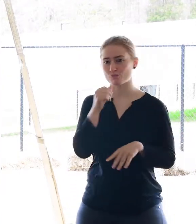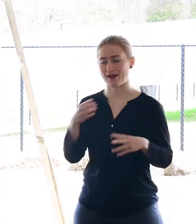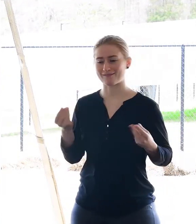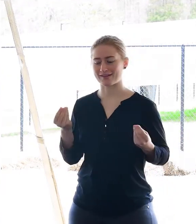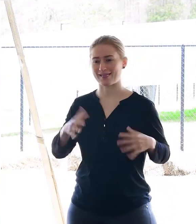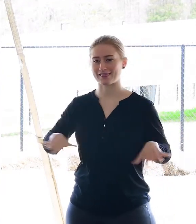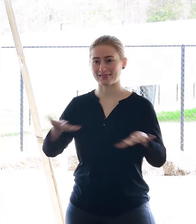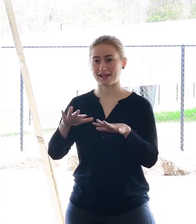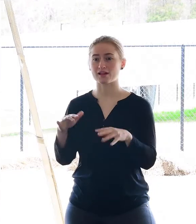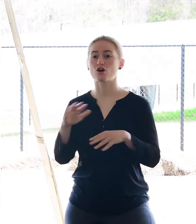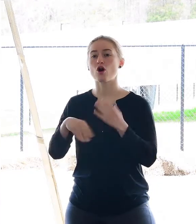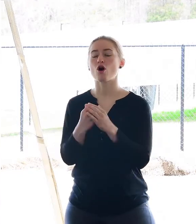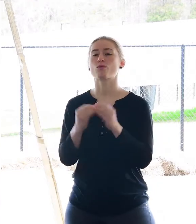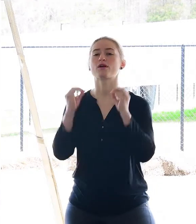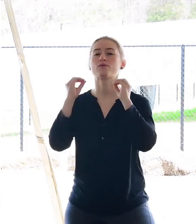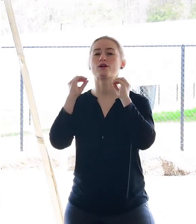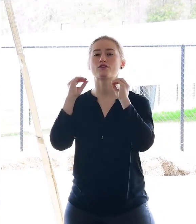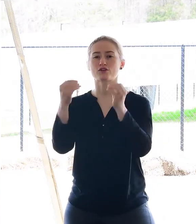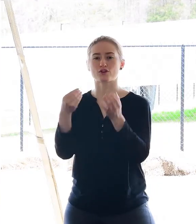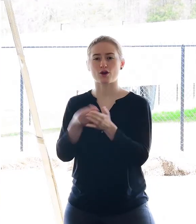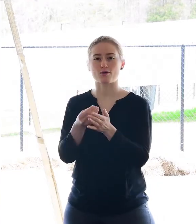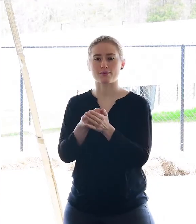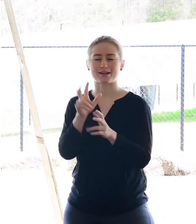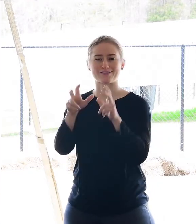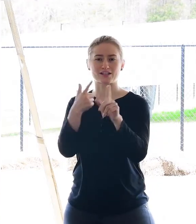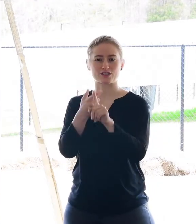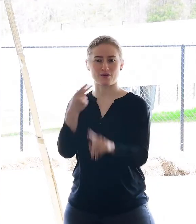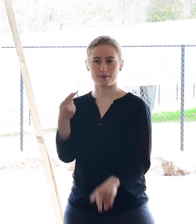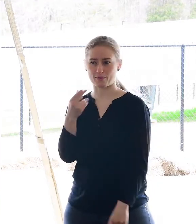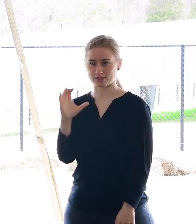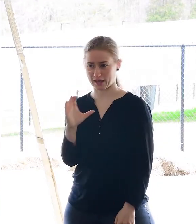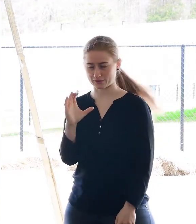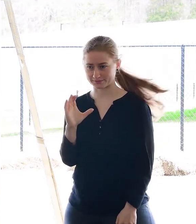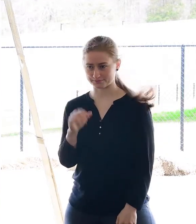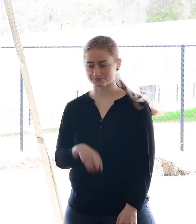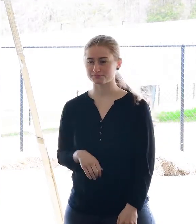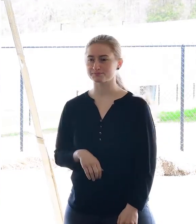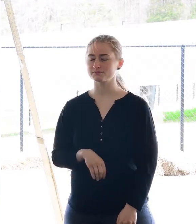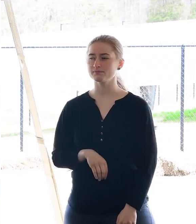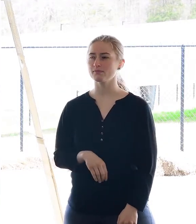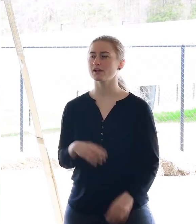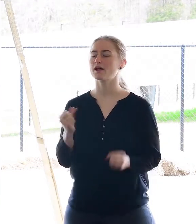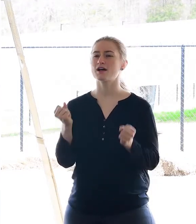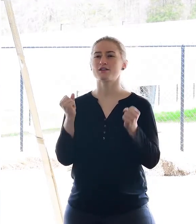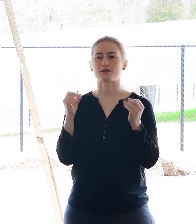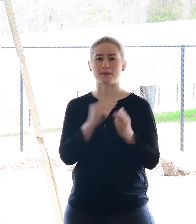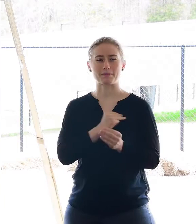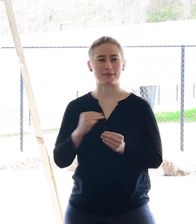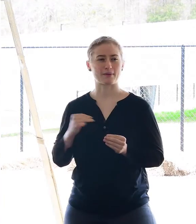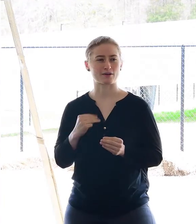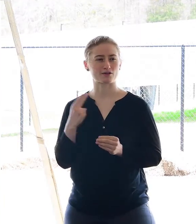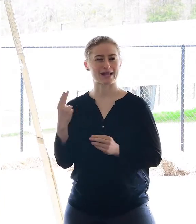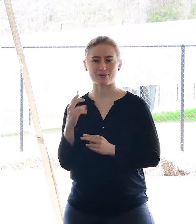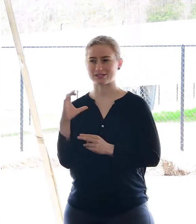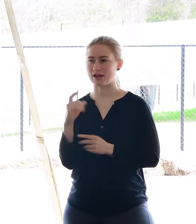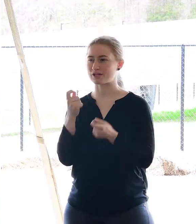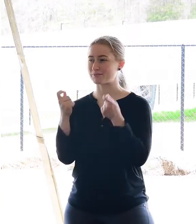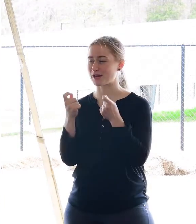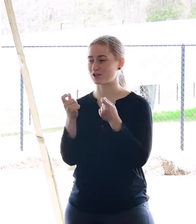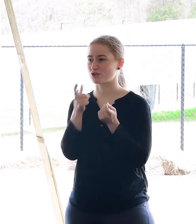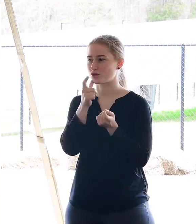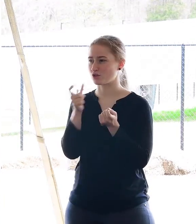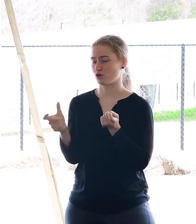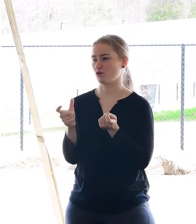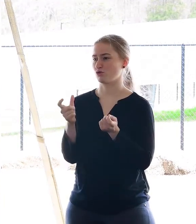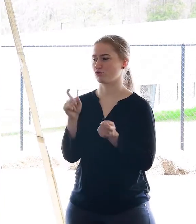all with no capital invested by Howard County. There are numerous members of the Howard County administration who deserve